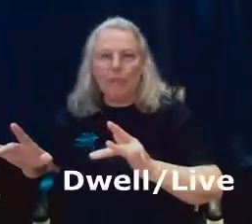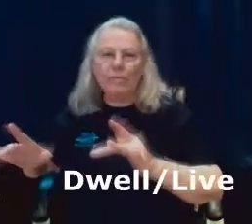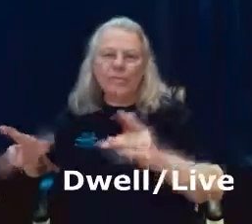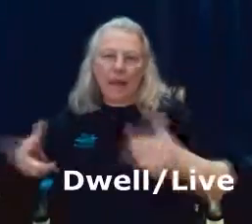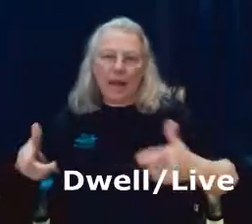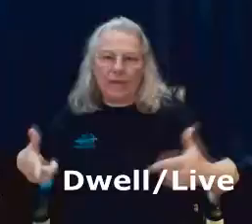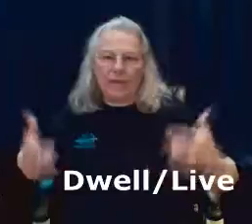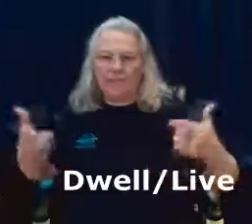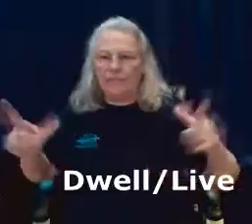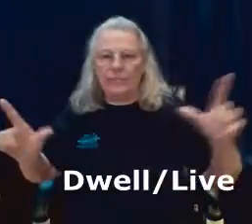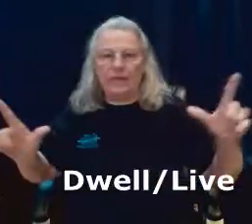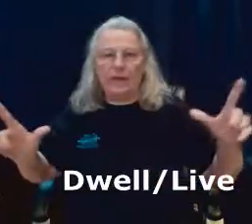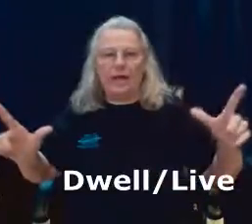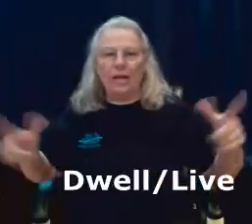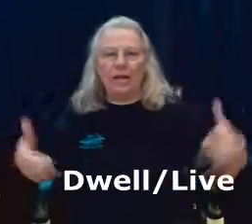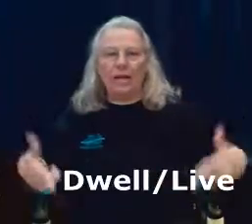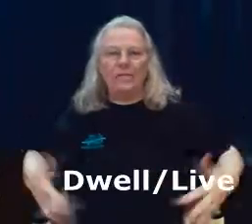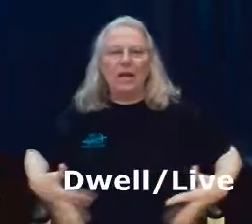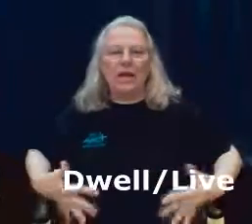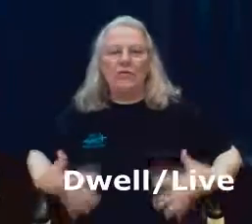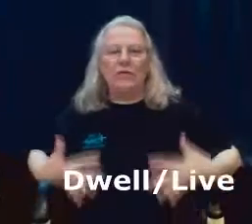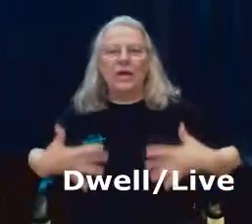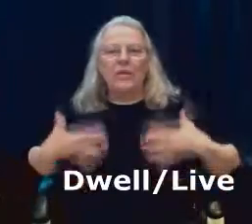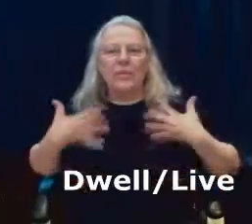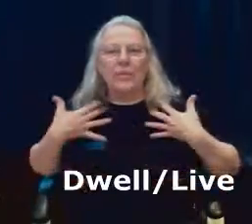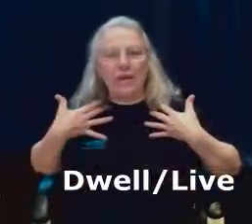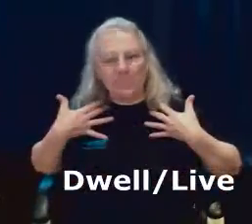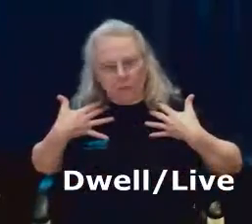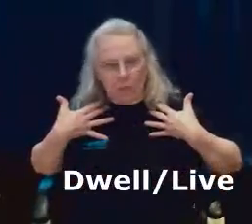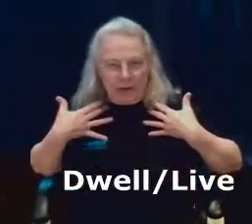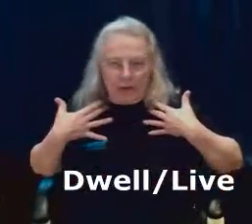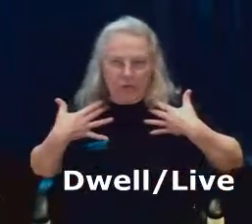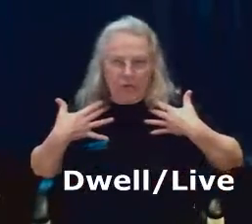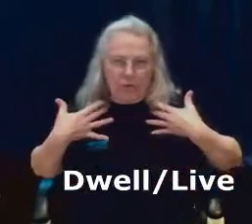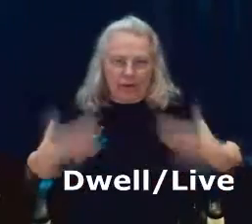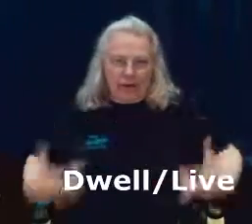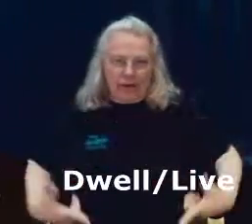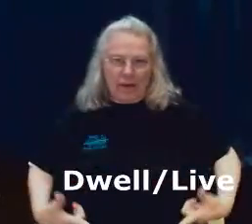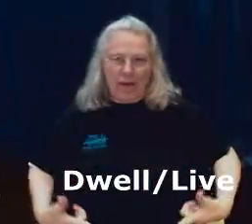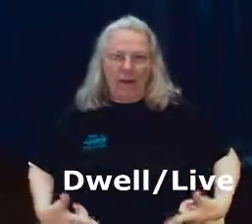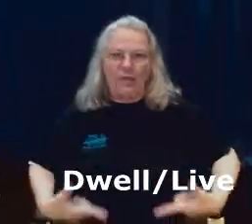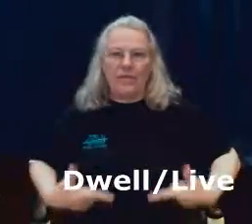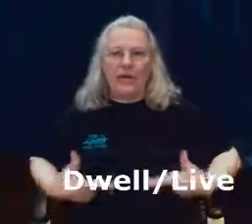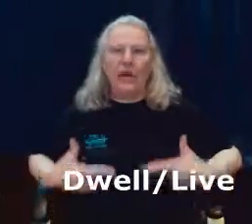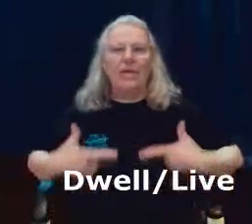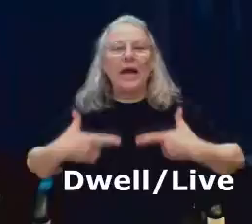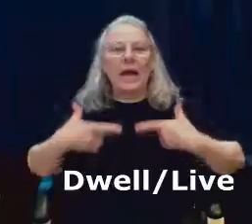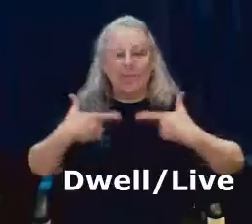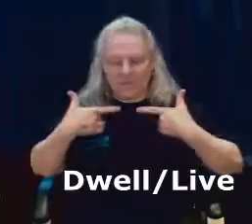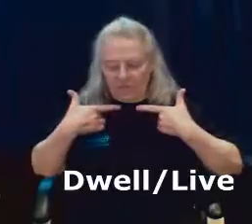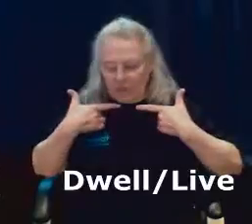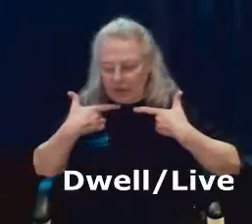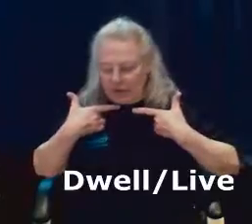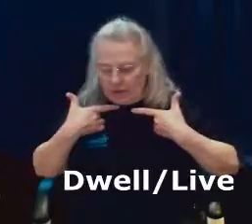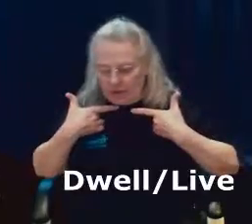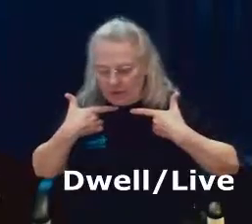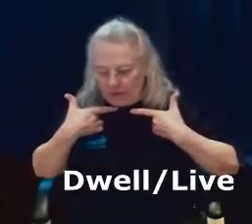Dwell, and the L hands, if you think of the blood flowing up through your body, the L hands for